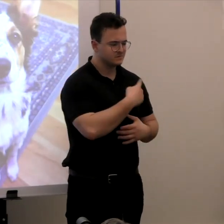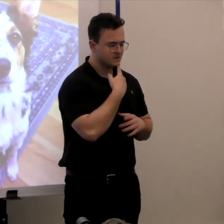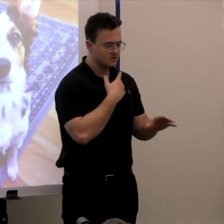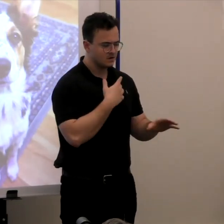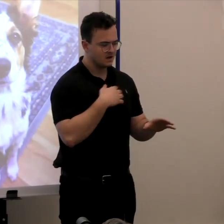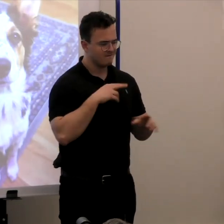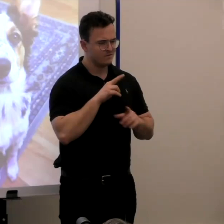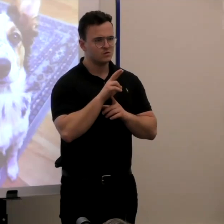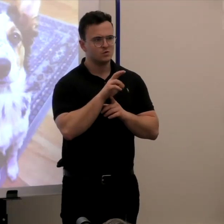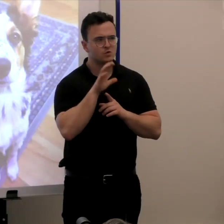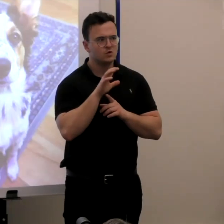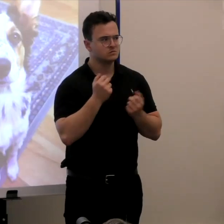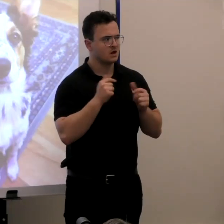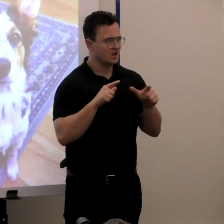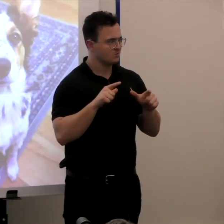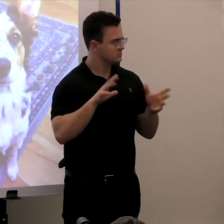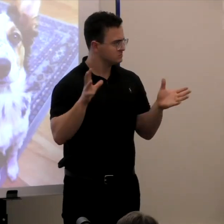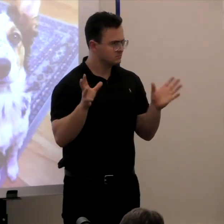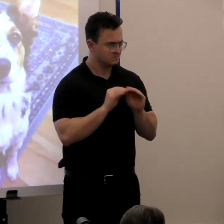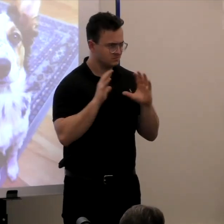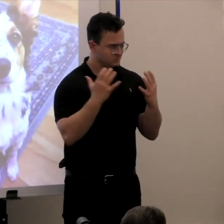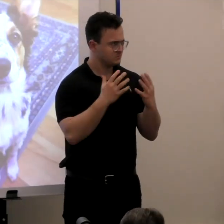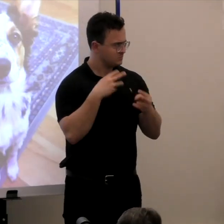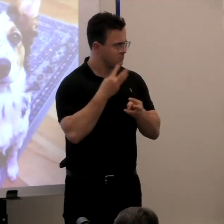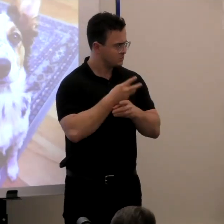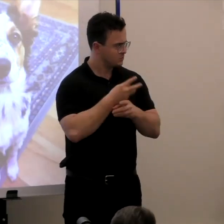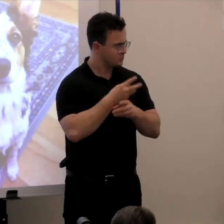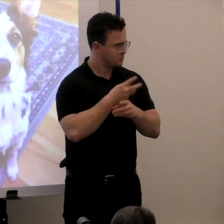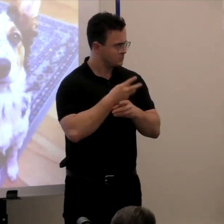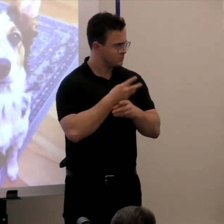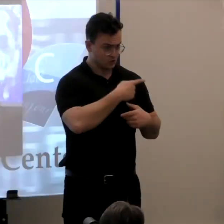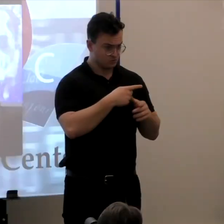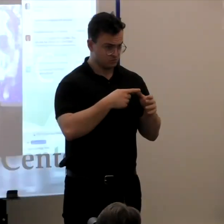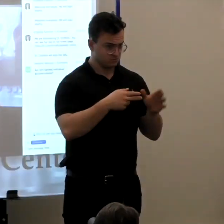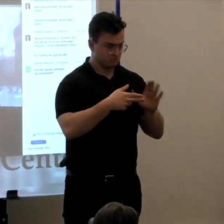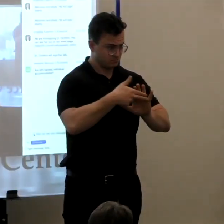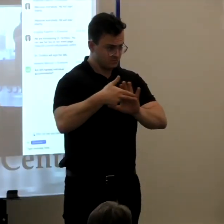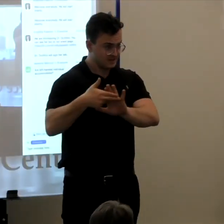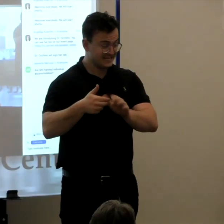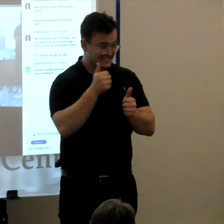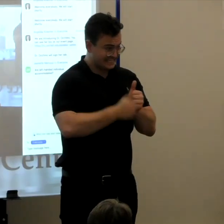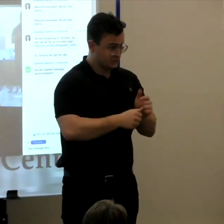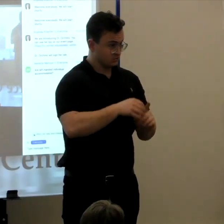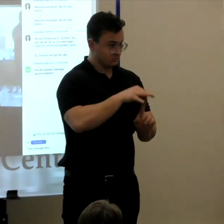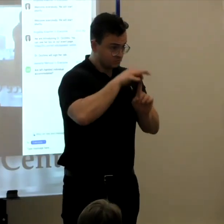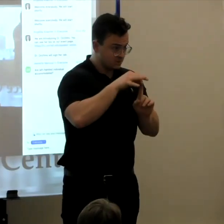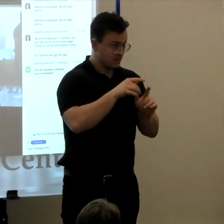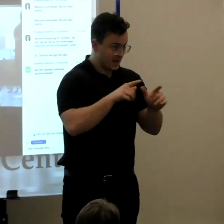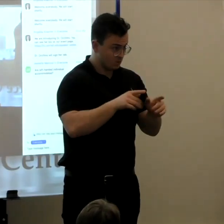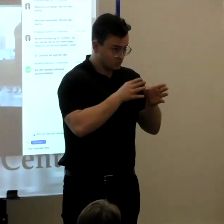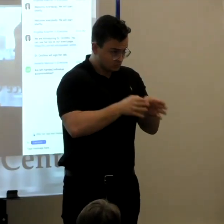are 200 sign languages in the world. So I'm wondering, do you define those as discrete languages?